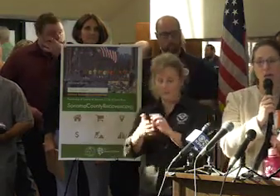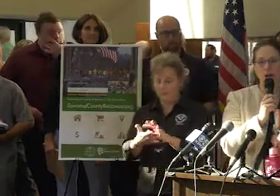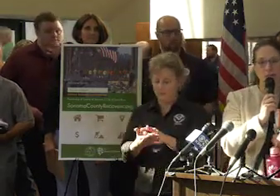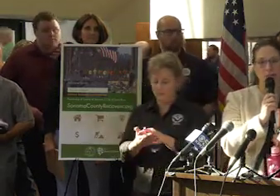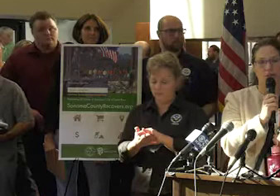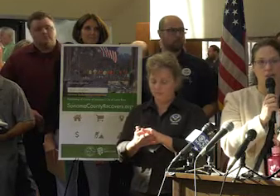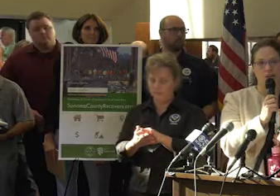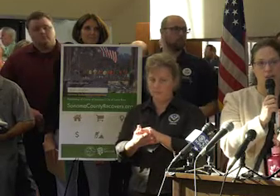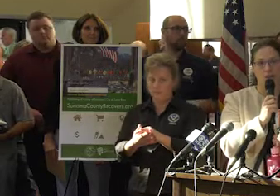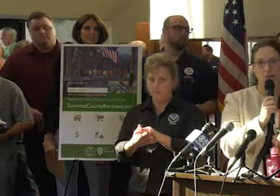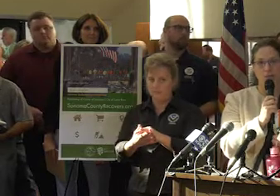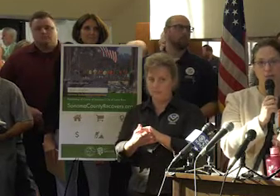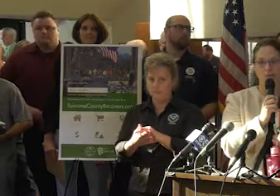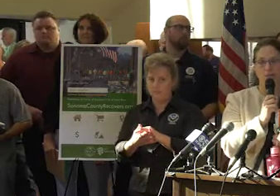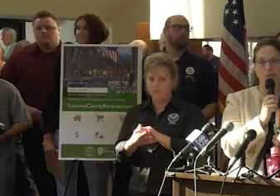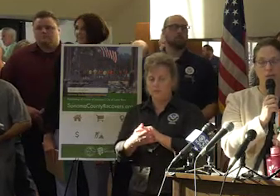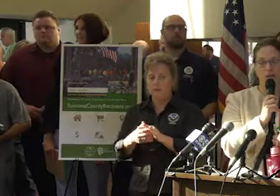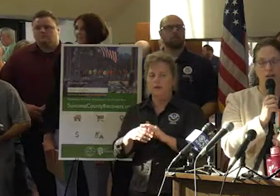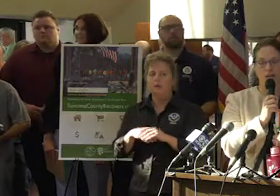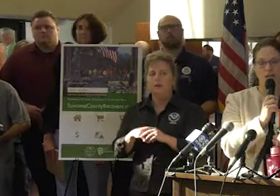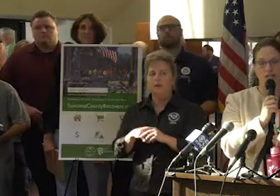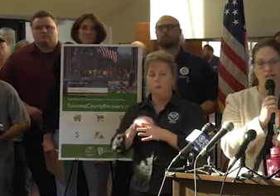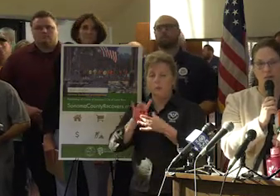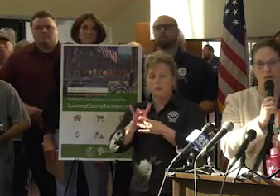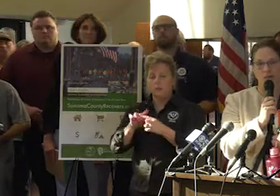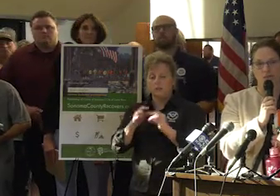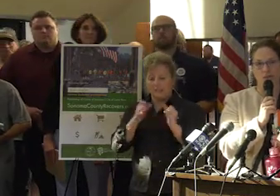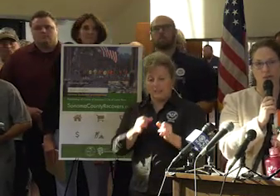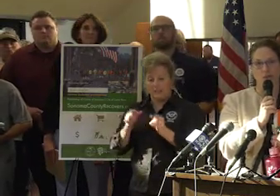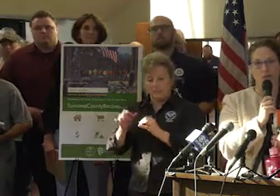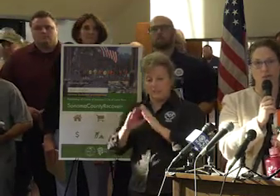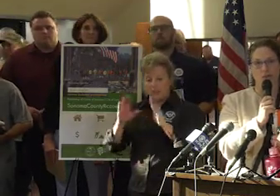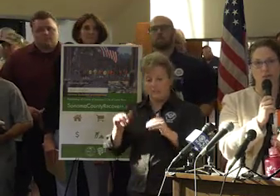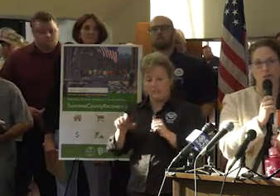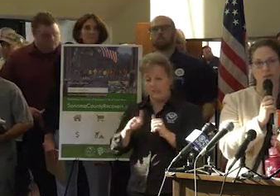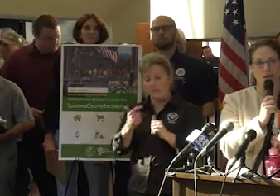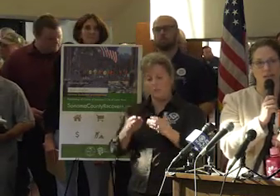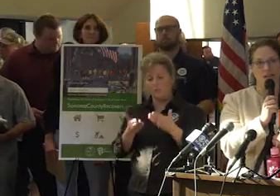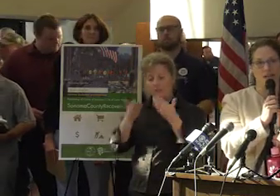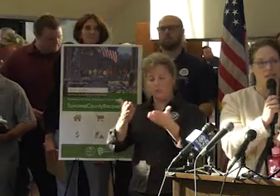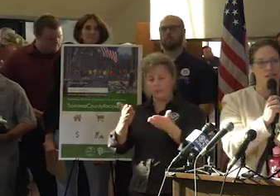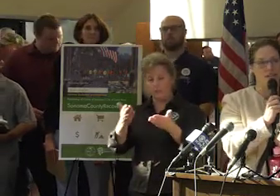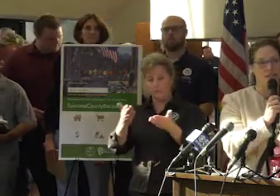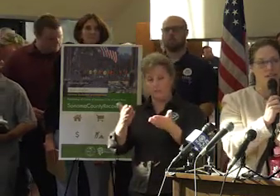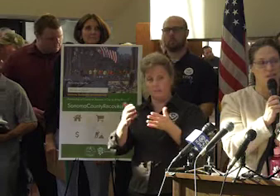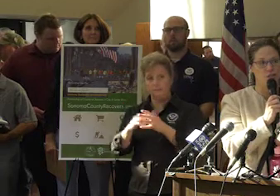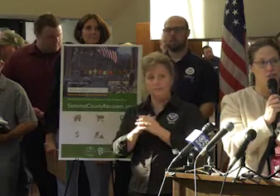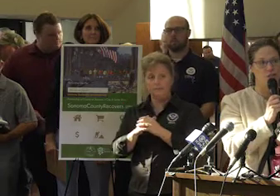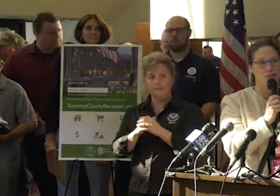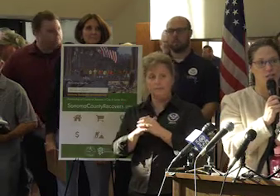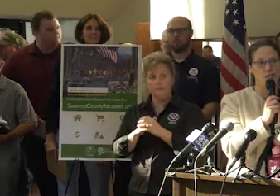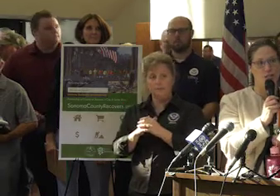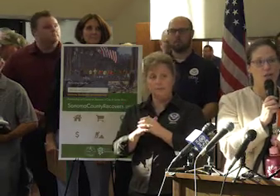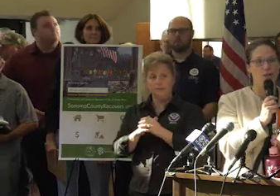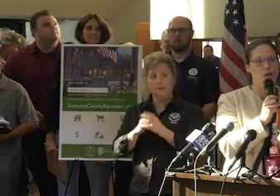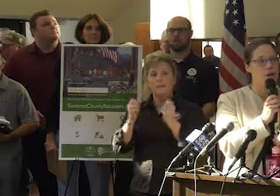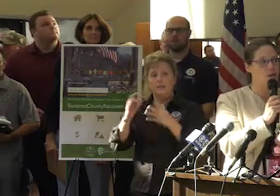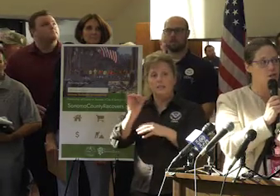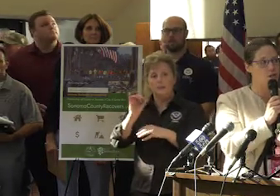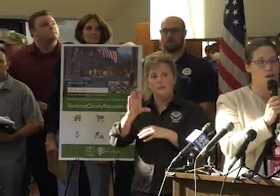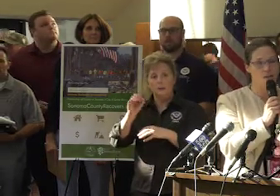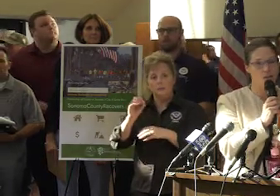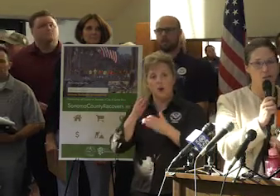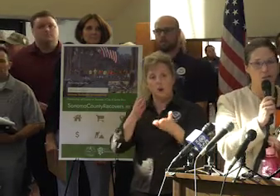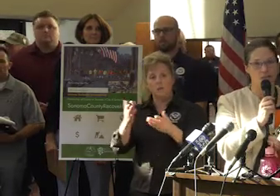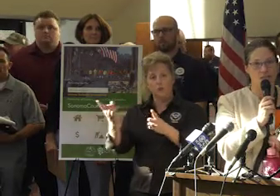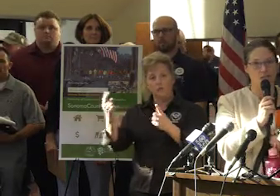it, with guidance with that. With regards to individual houses, the other recommendation that I might have is that many insurance companies will